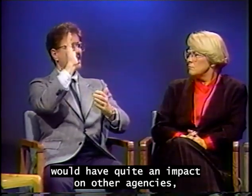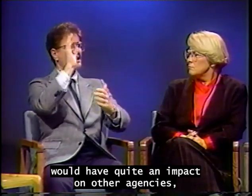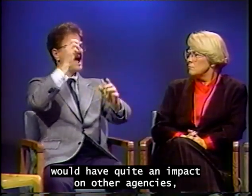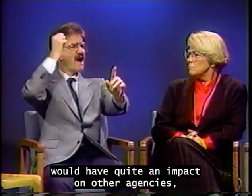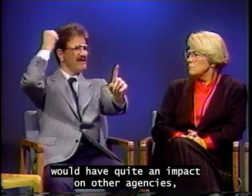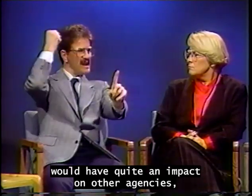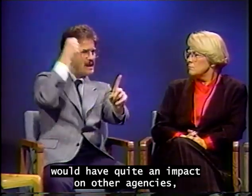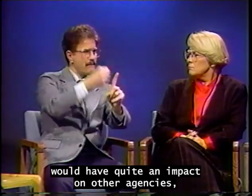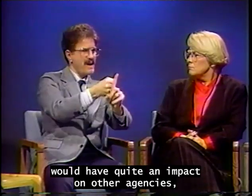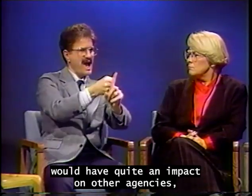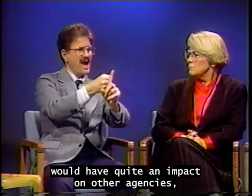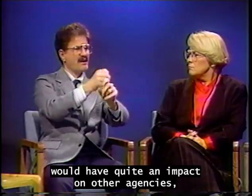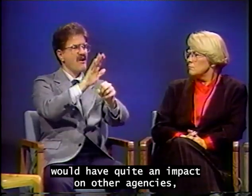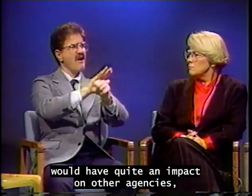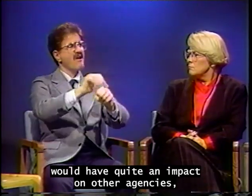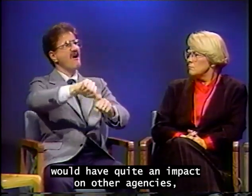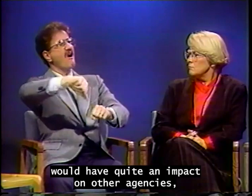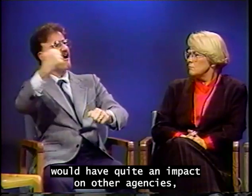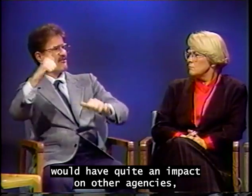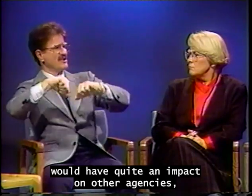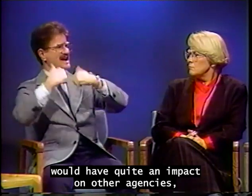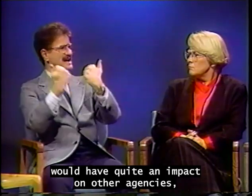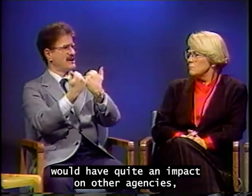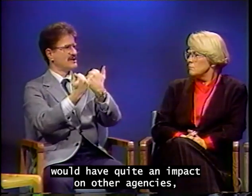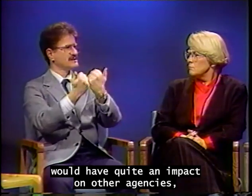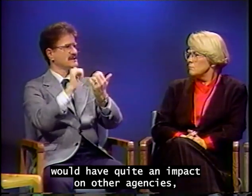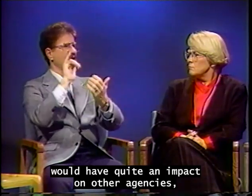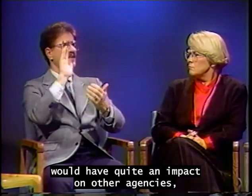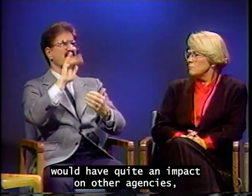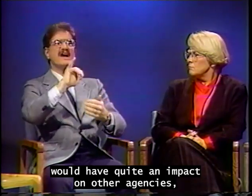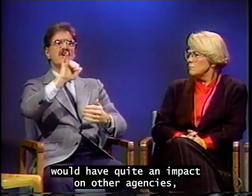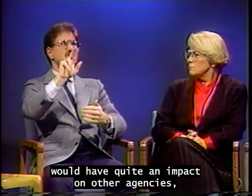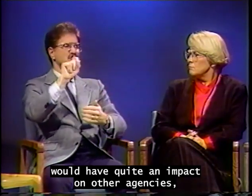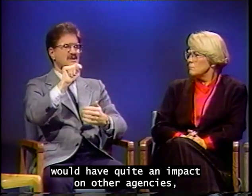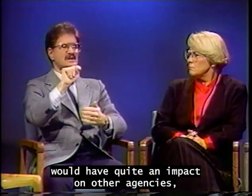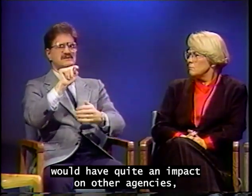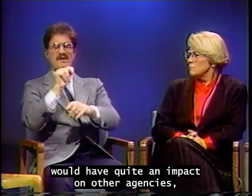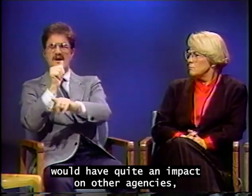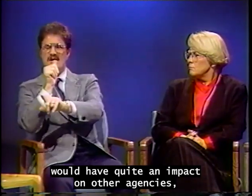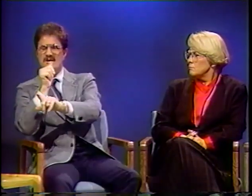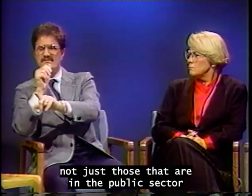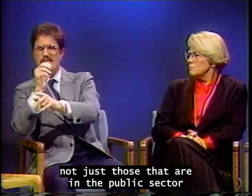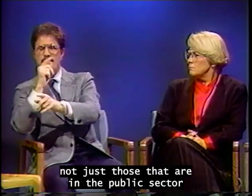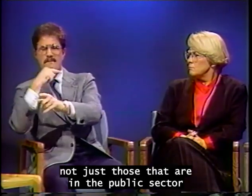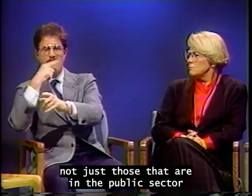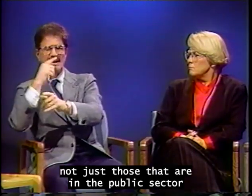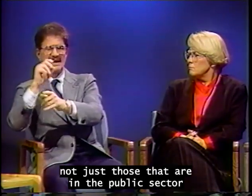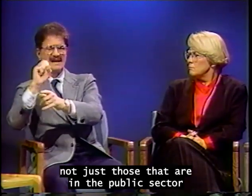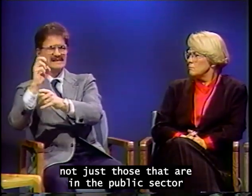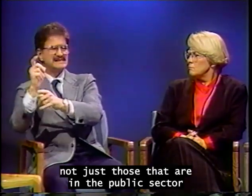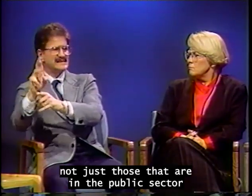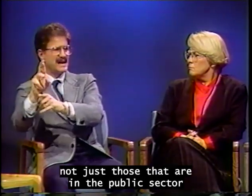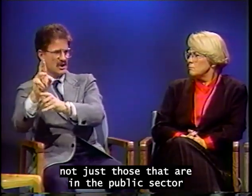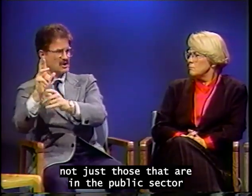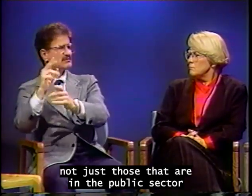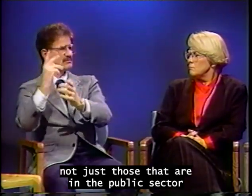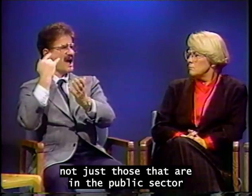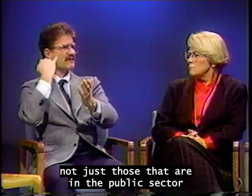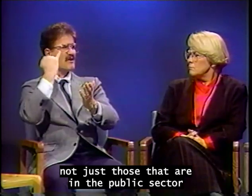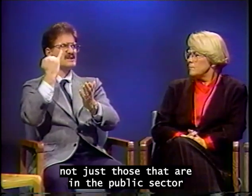would have quite an impact on other agencies, not just those that are in the public